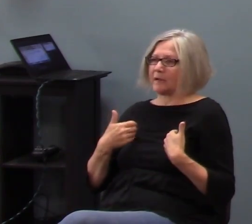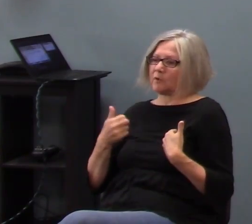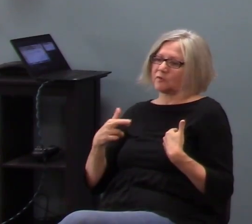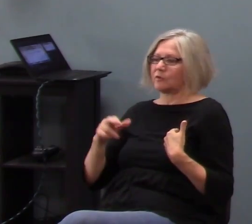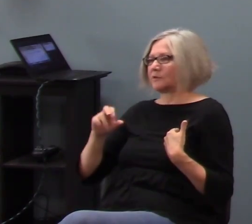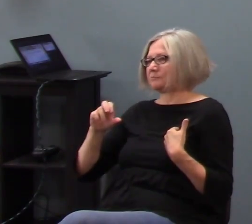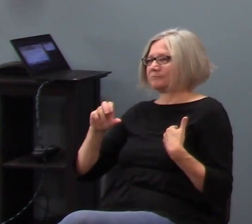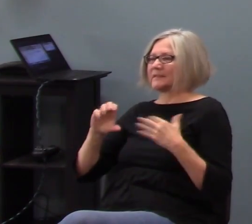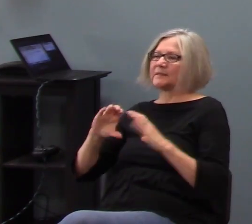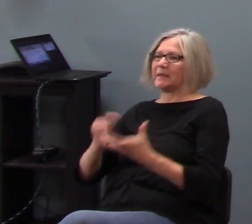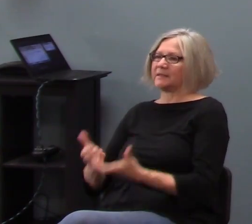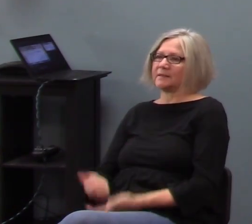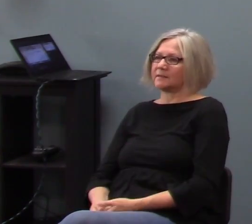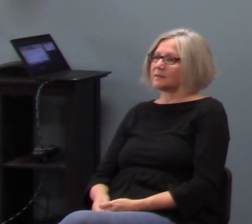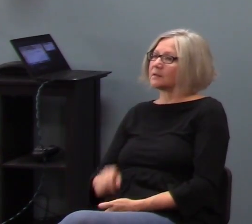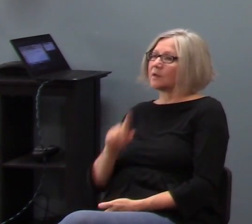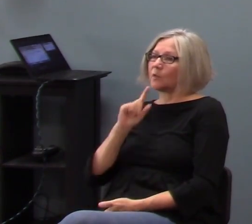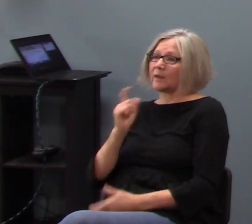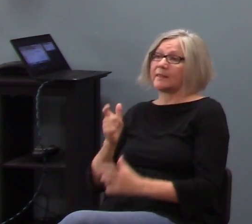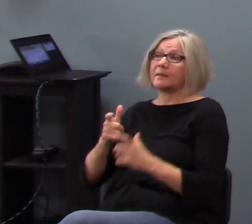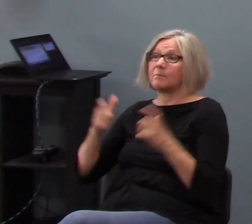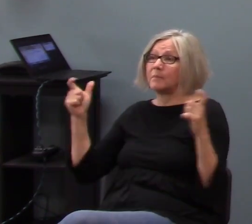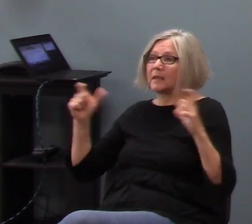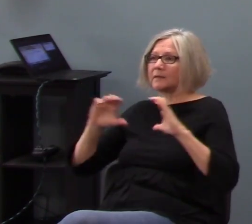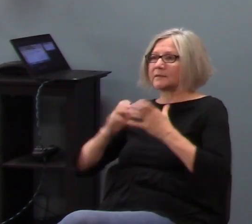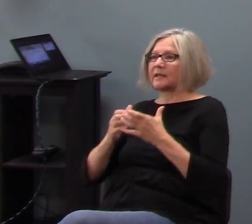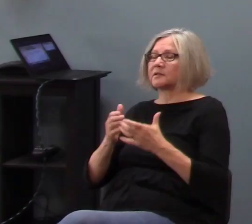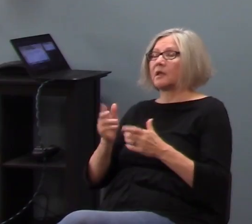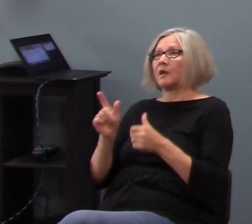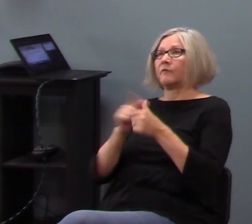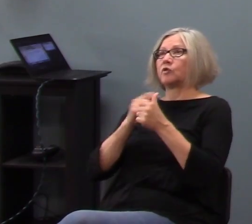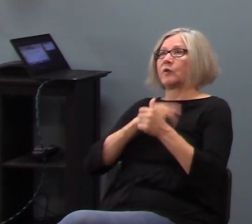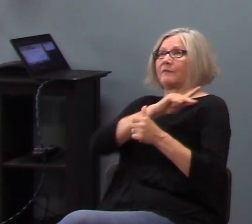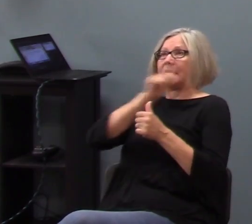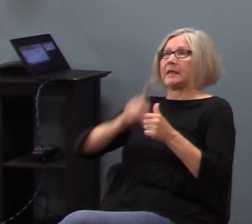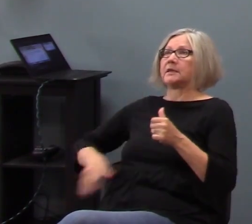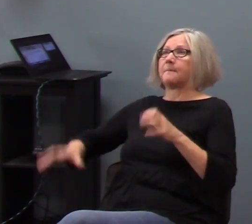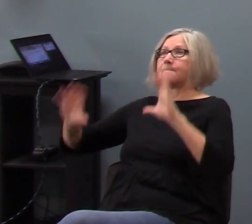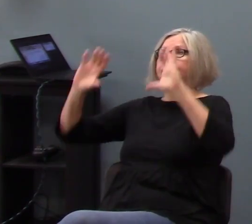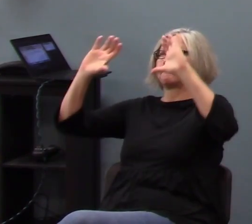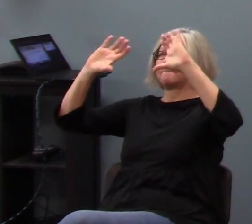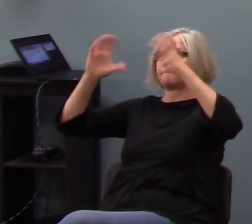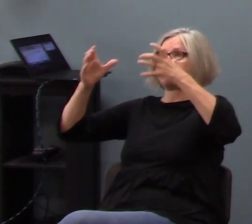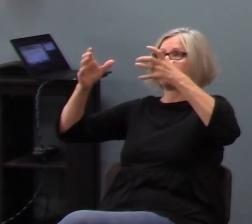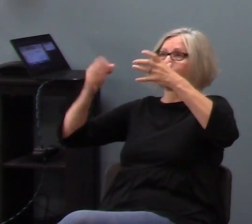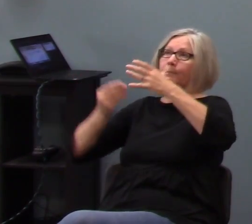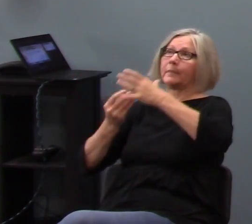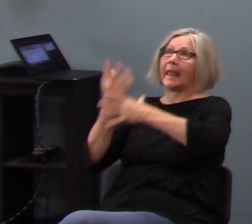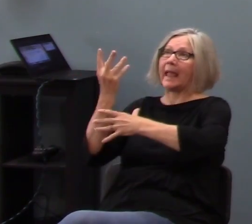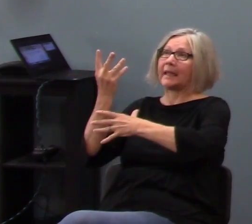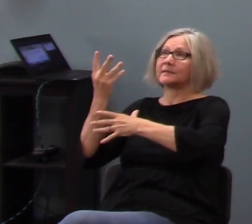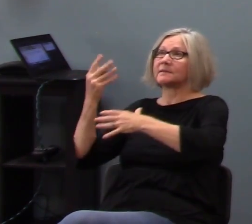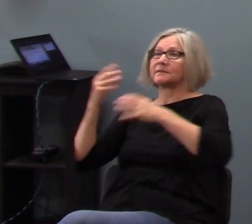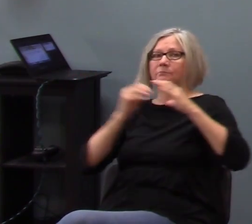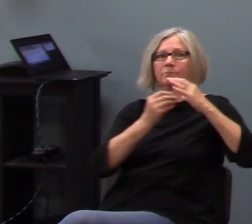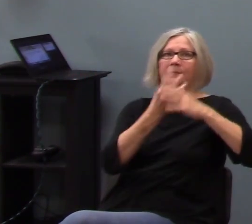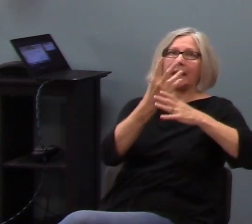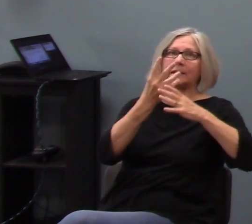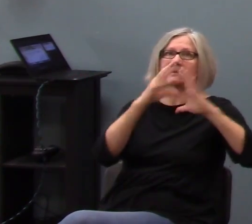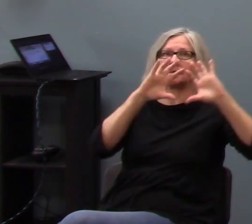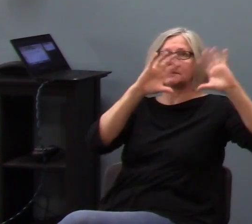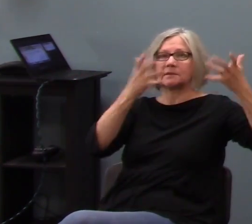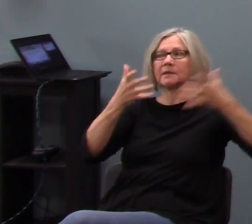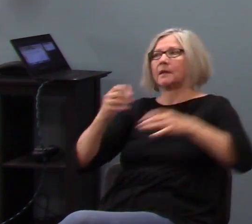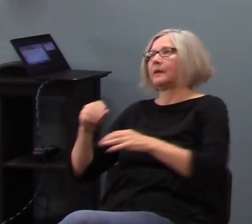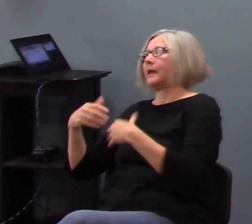any kind. It's the biggest class underneath kingdom. So kingdom is like plants and animals, right? Those are